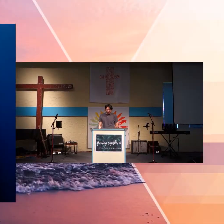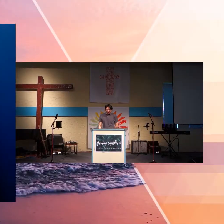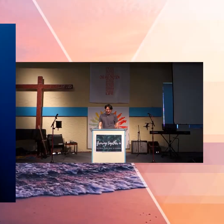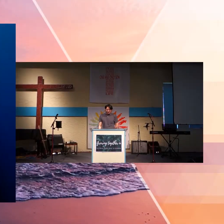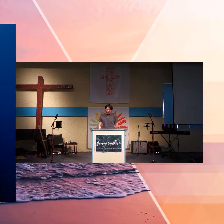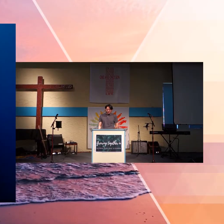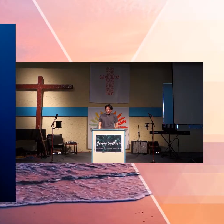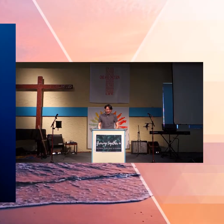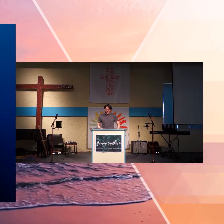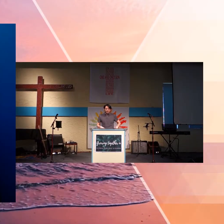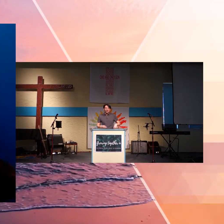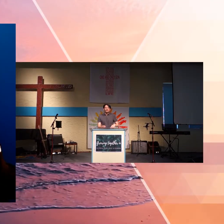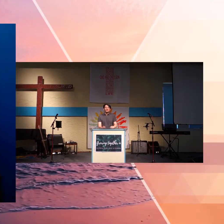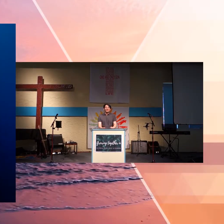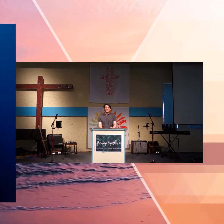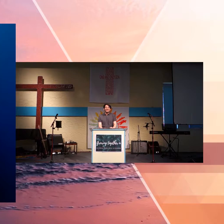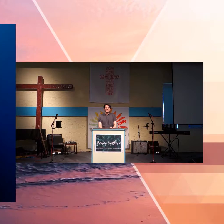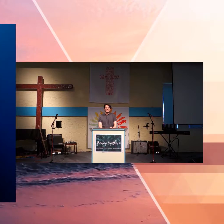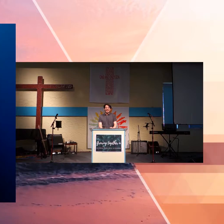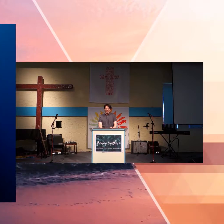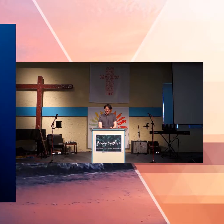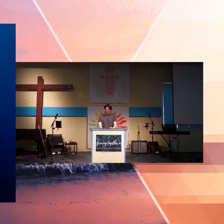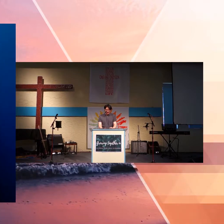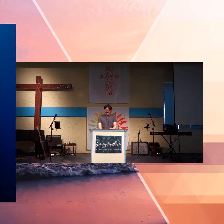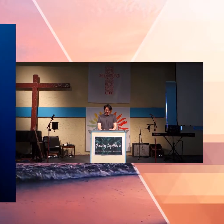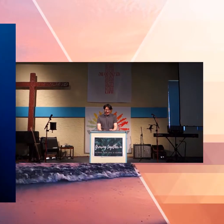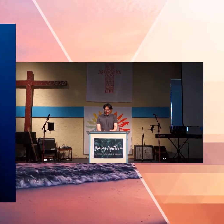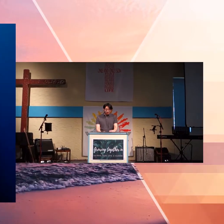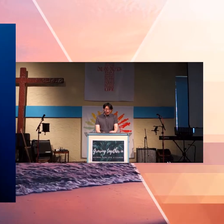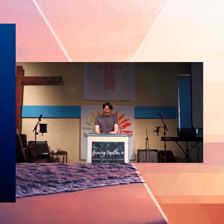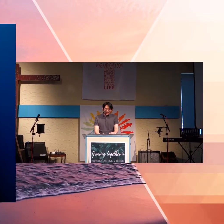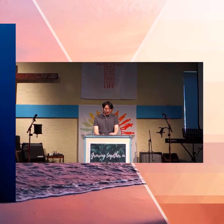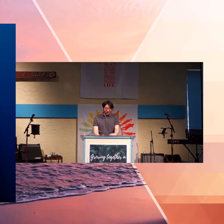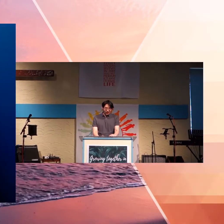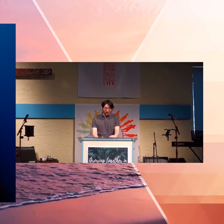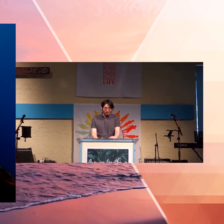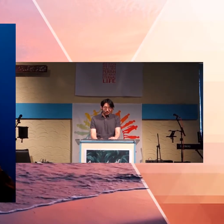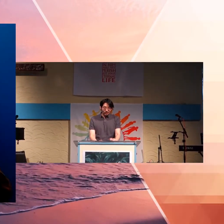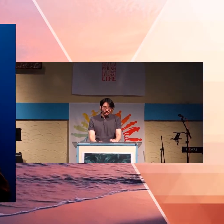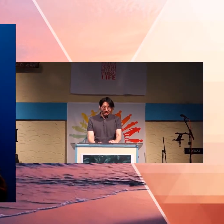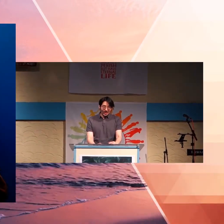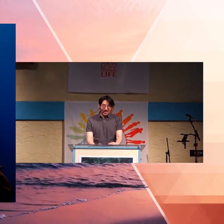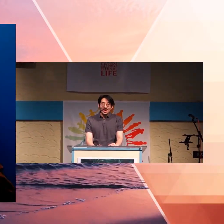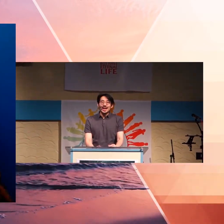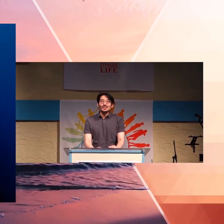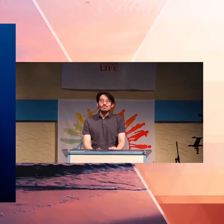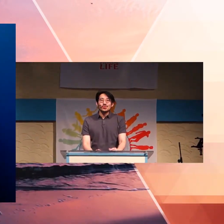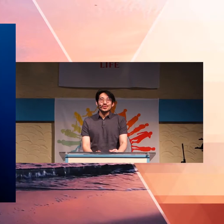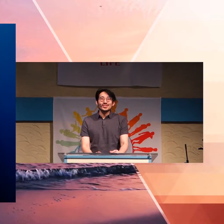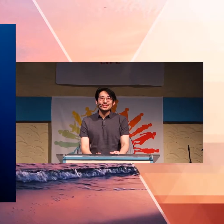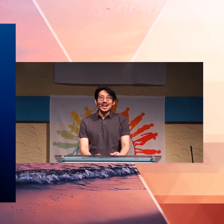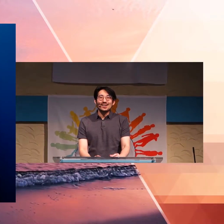Worship God through our giving to help advance the work of the Lord both locally and abroad through our mission